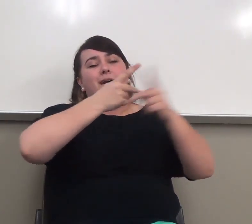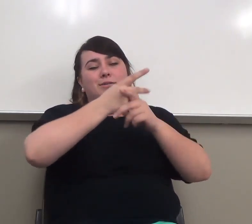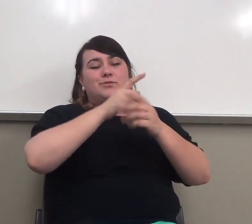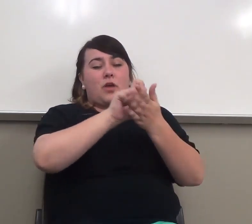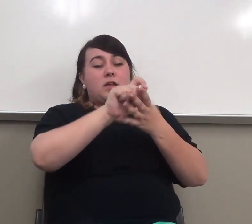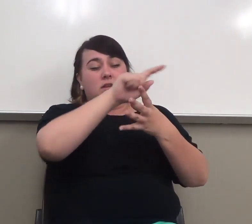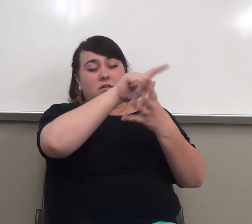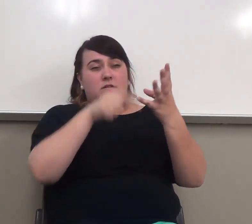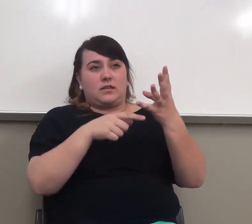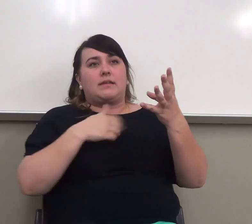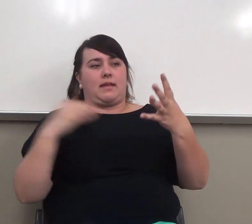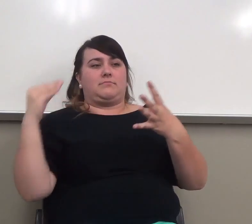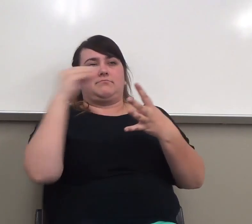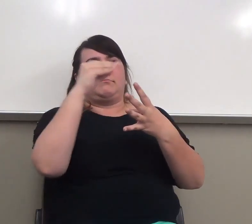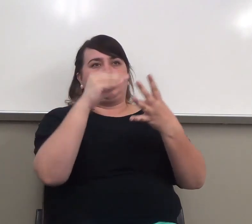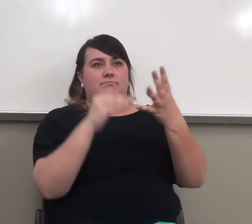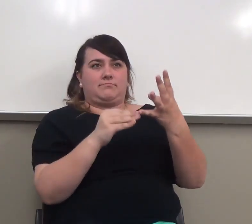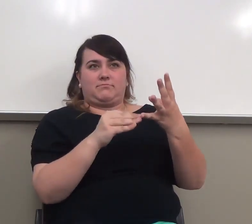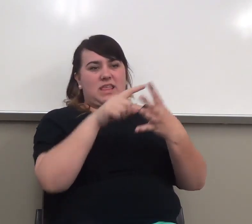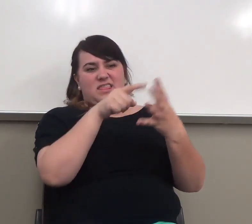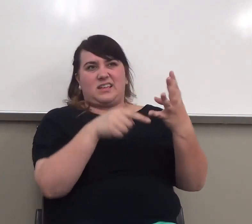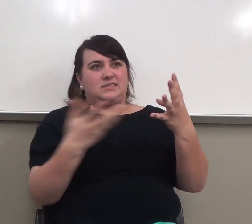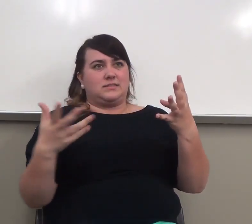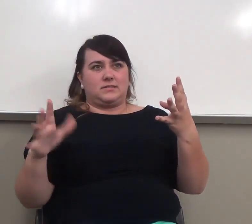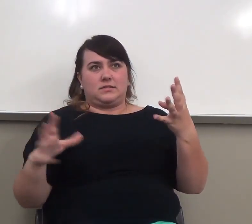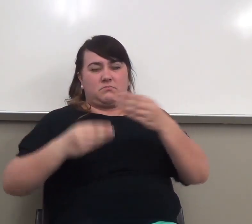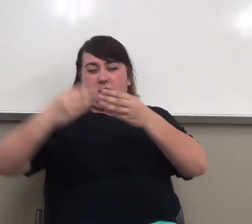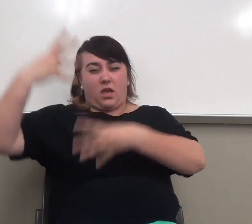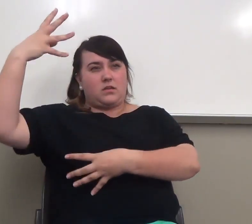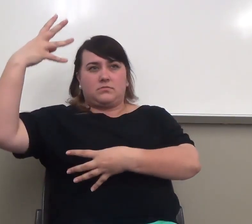And there are people who, and I agree with them, people who say